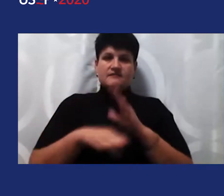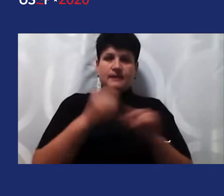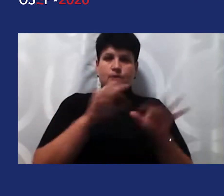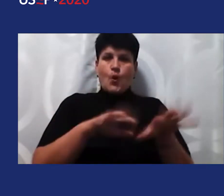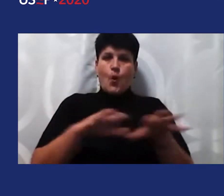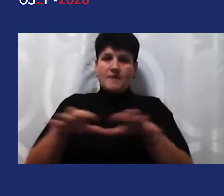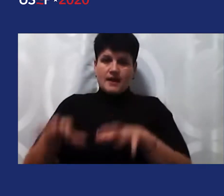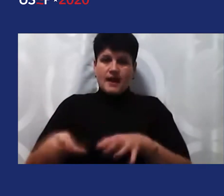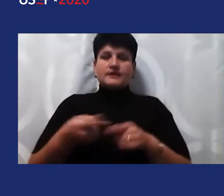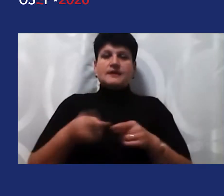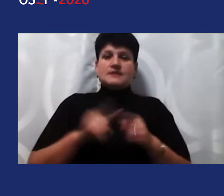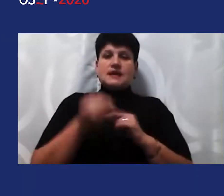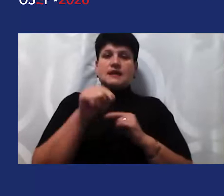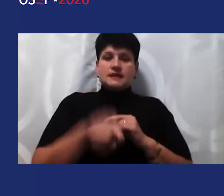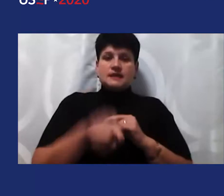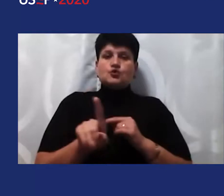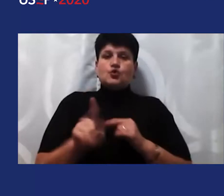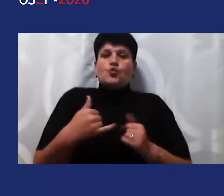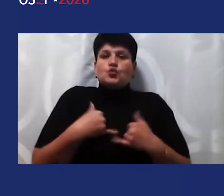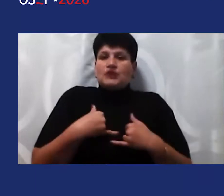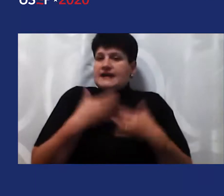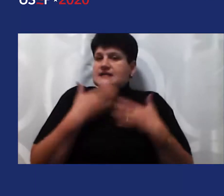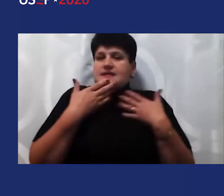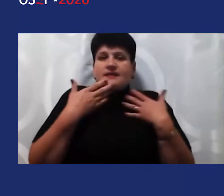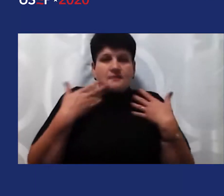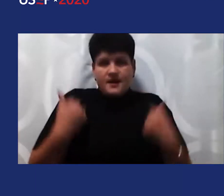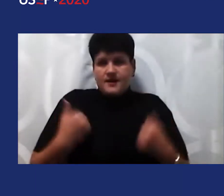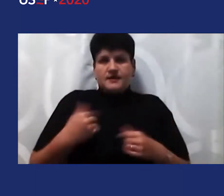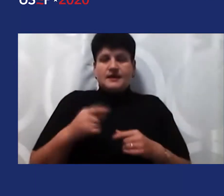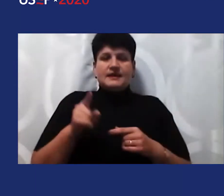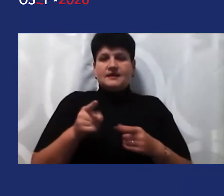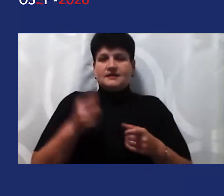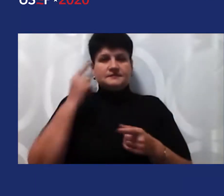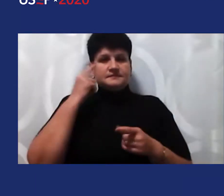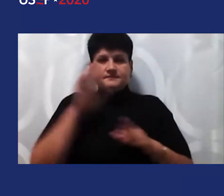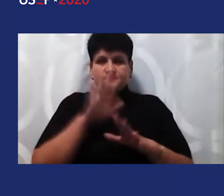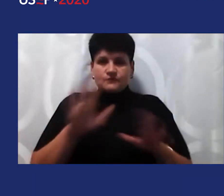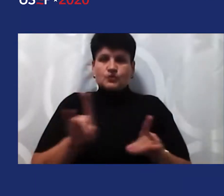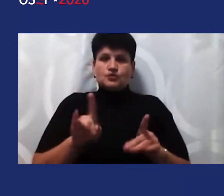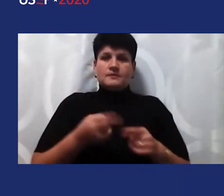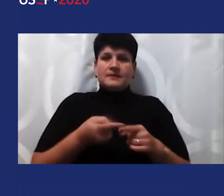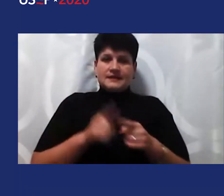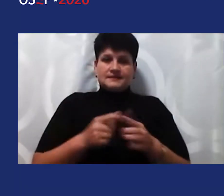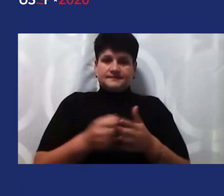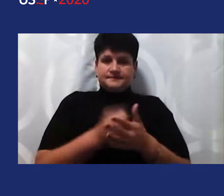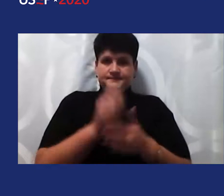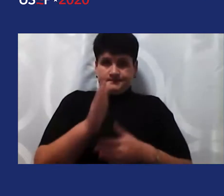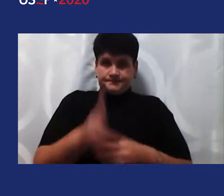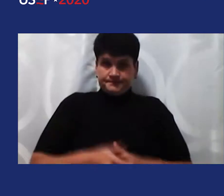something more innate to us. Governors in the United States and